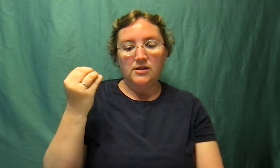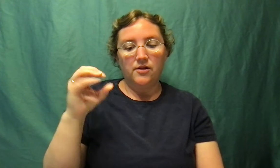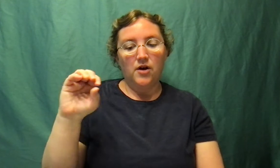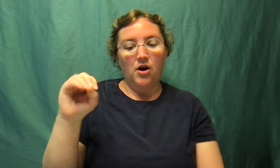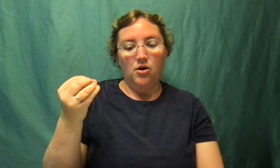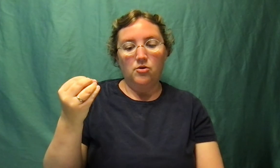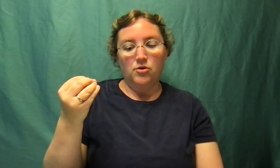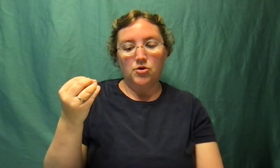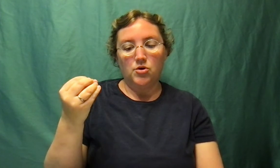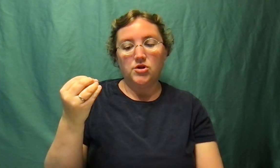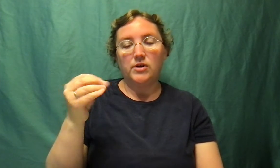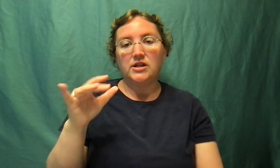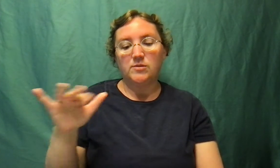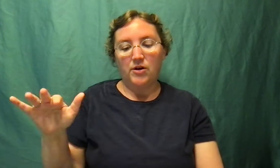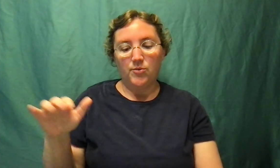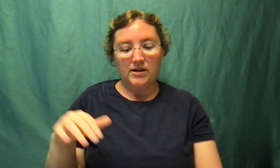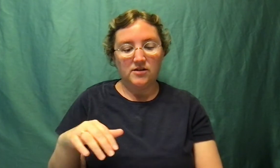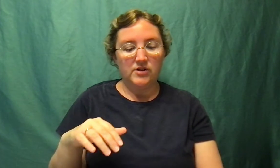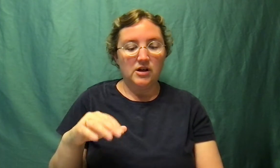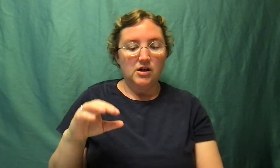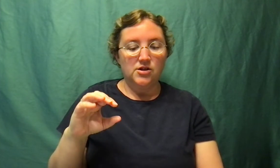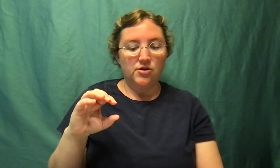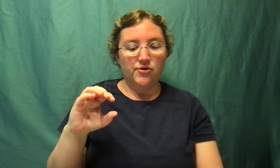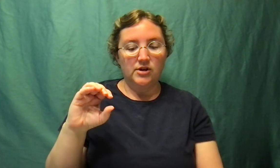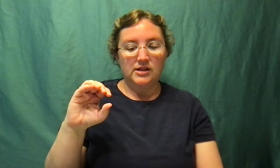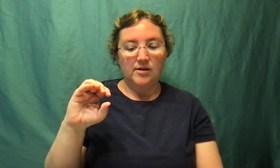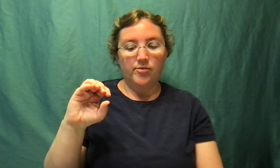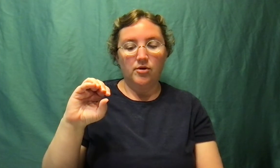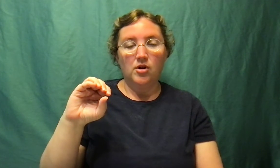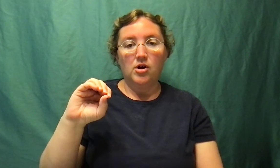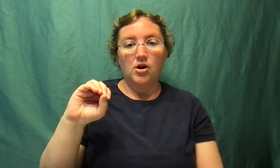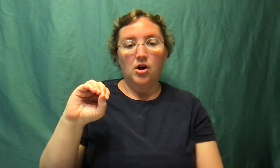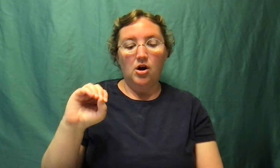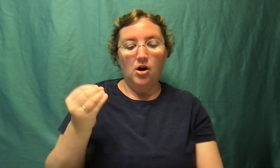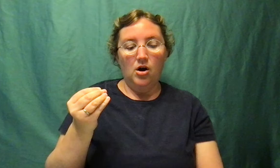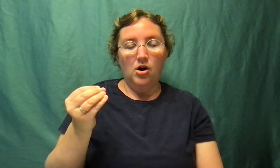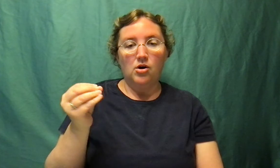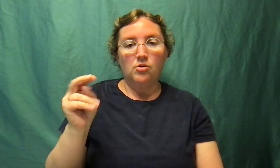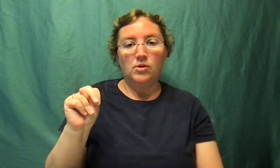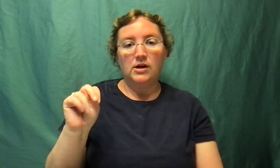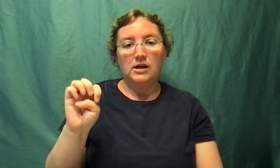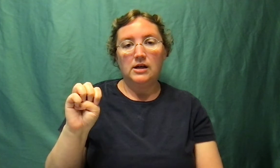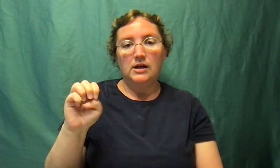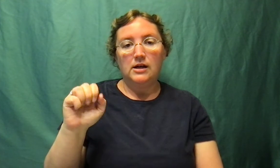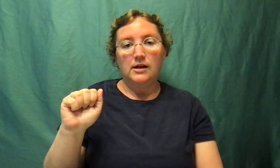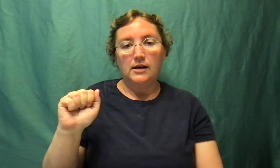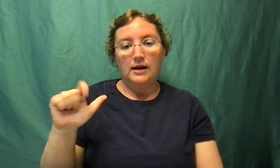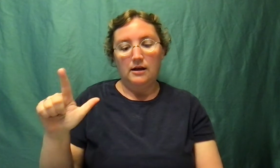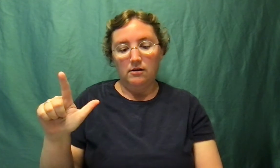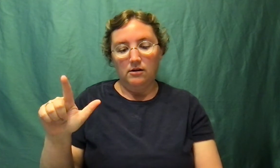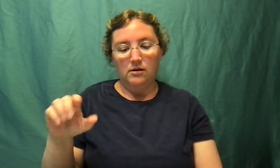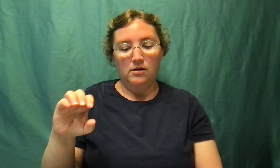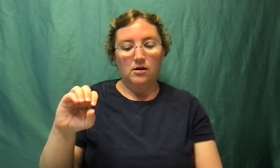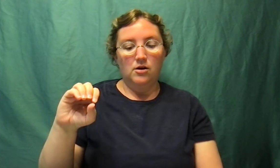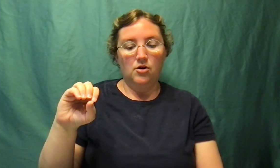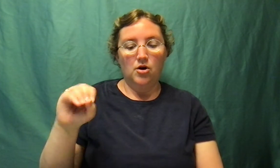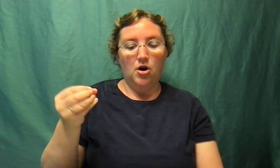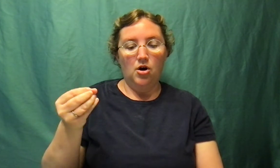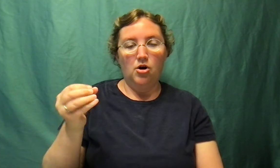the O towards you and then spell the rest of it. So for example, O Neil or O